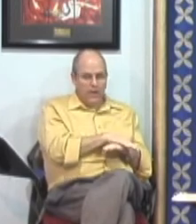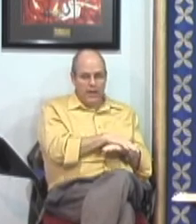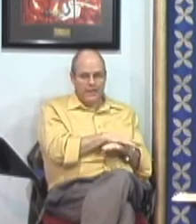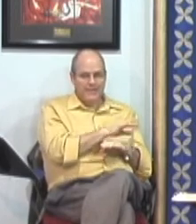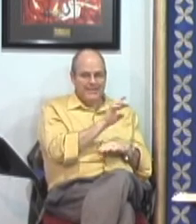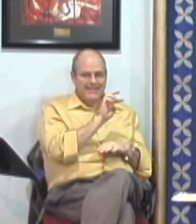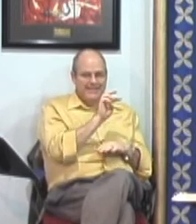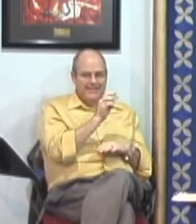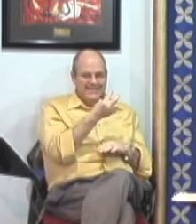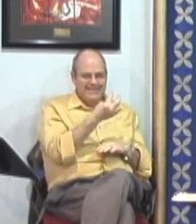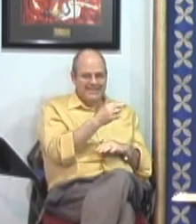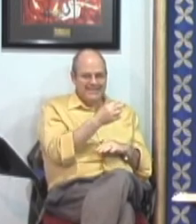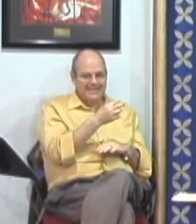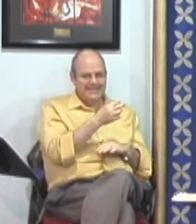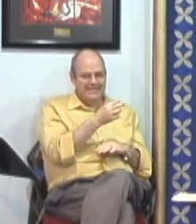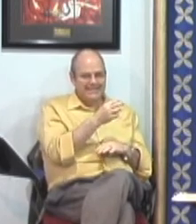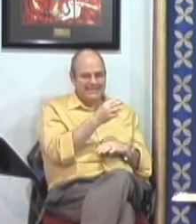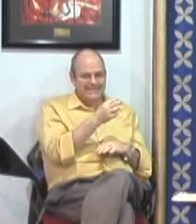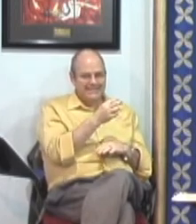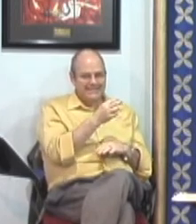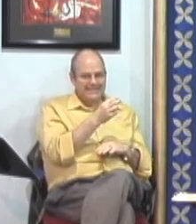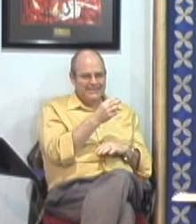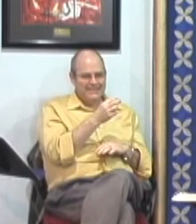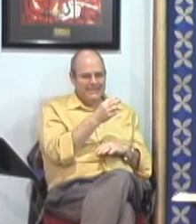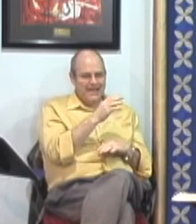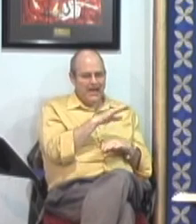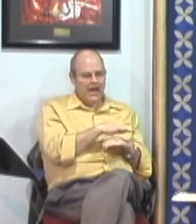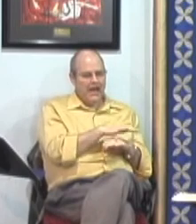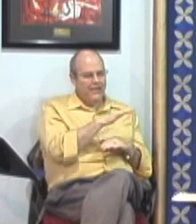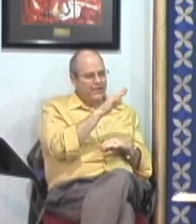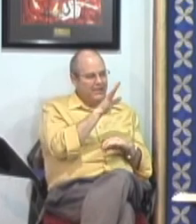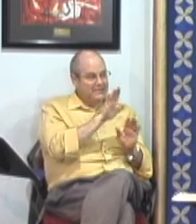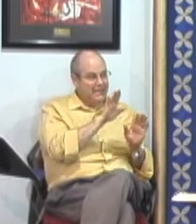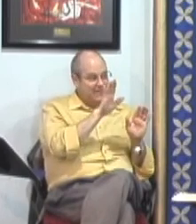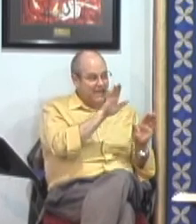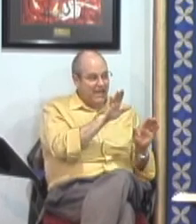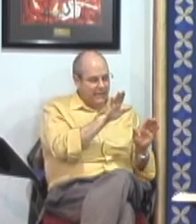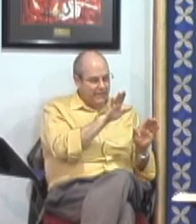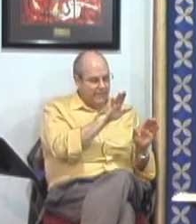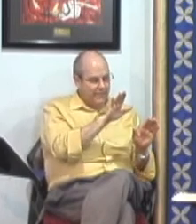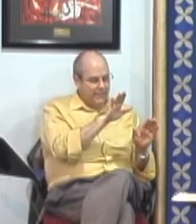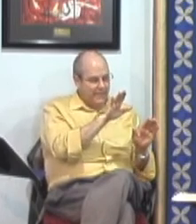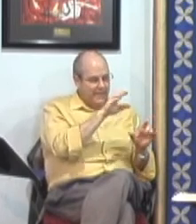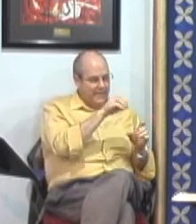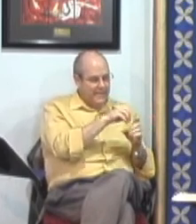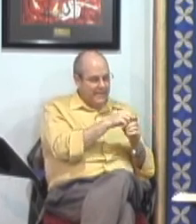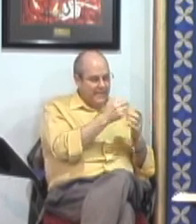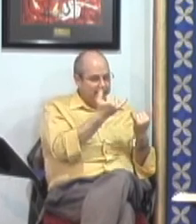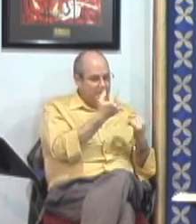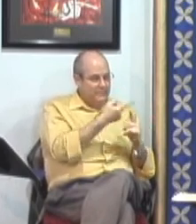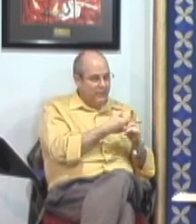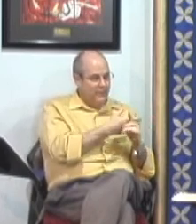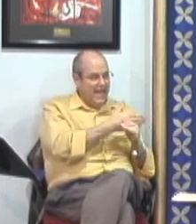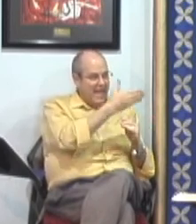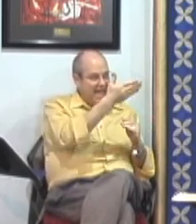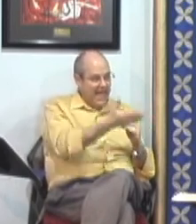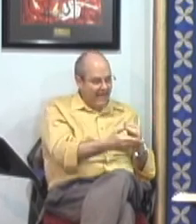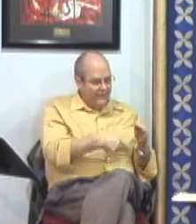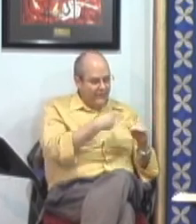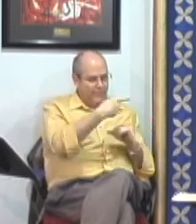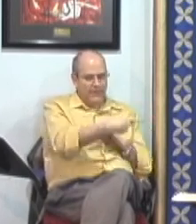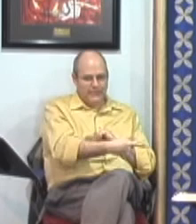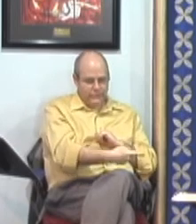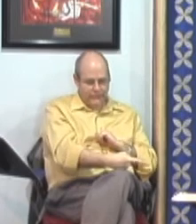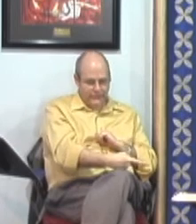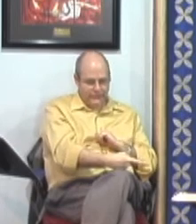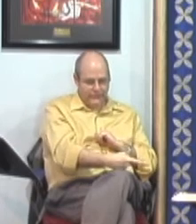the 16th, or not the 16th day, but on the Sunday in this month after the